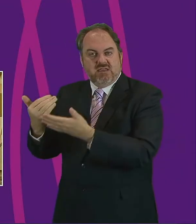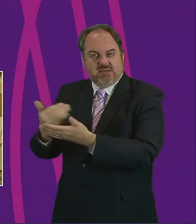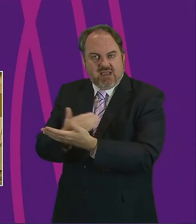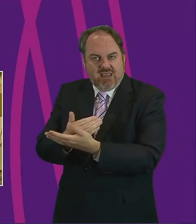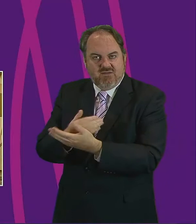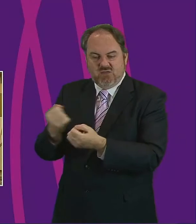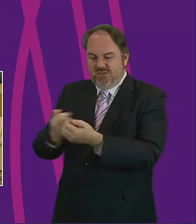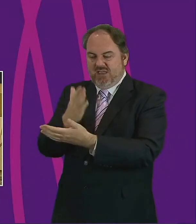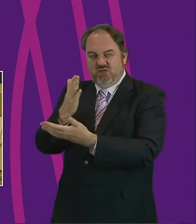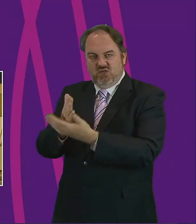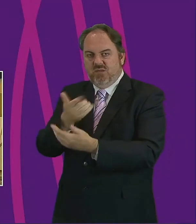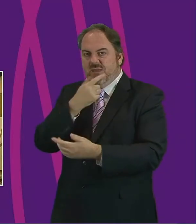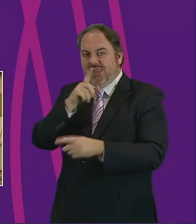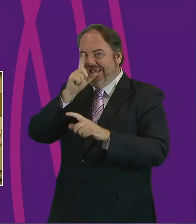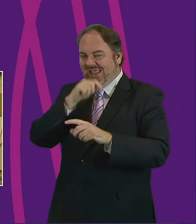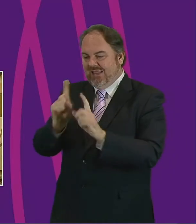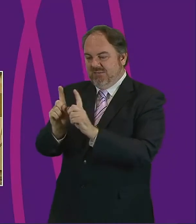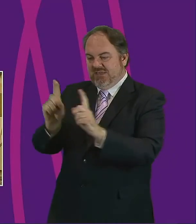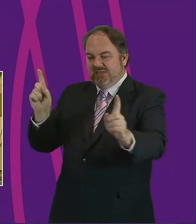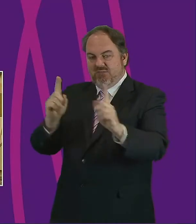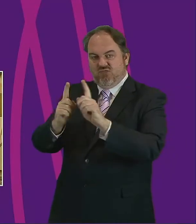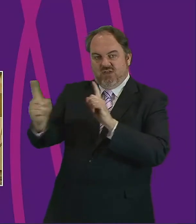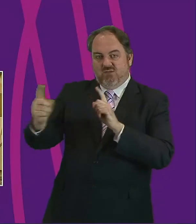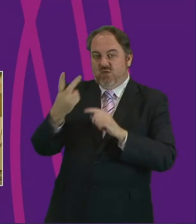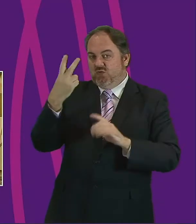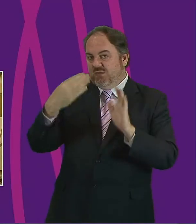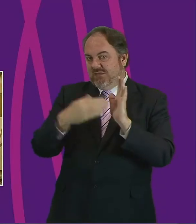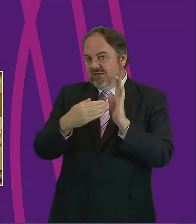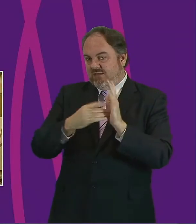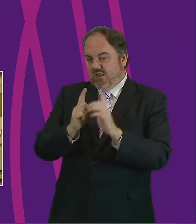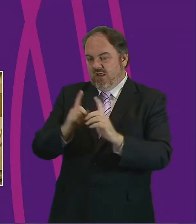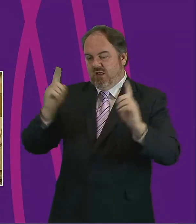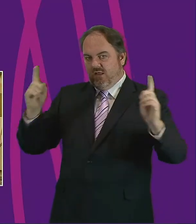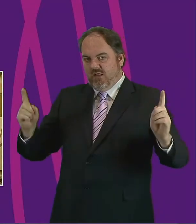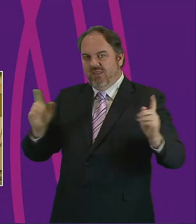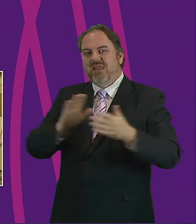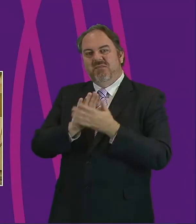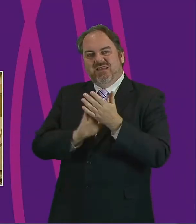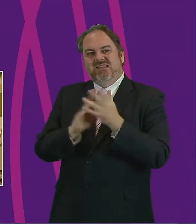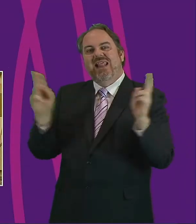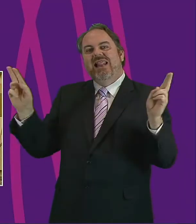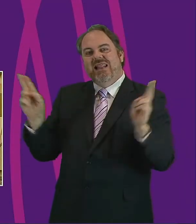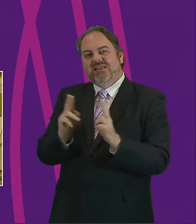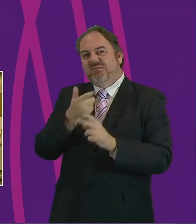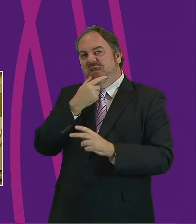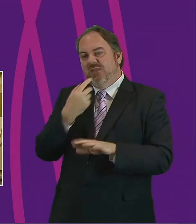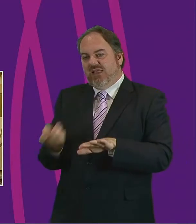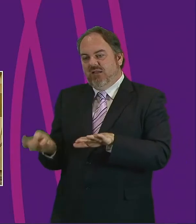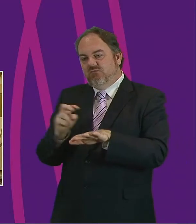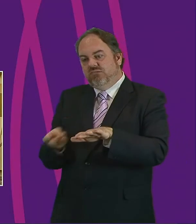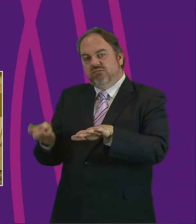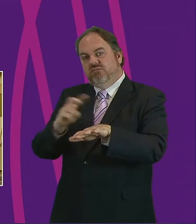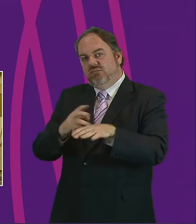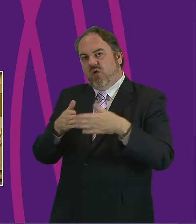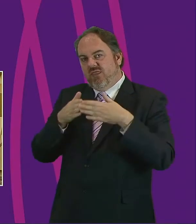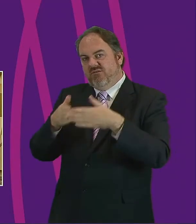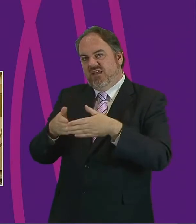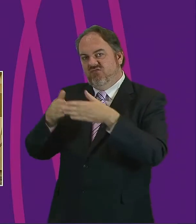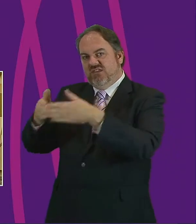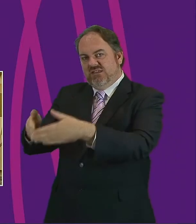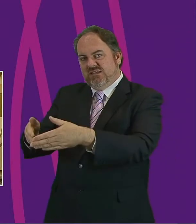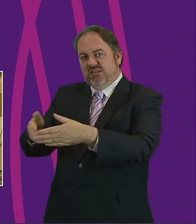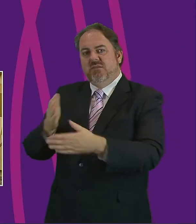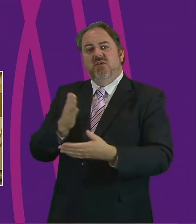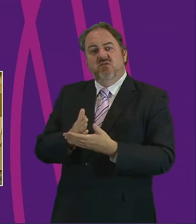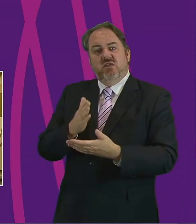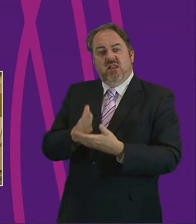observing 2 metres distancing on the vessels. Capacity will be obviously reduced by these measures, but we are putting in plans in place to